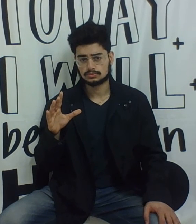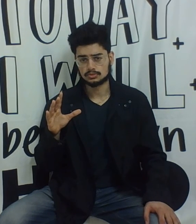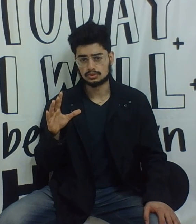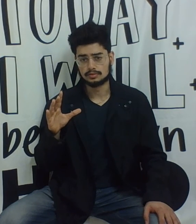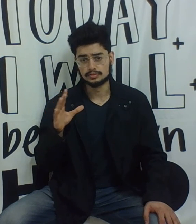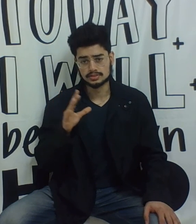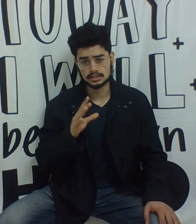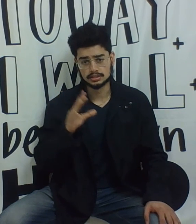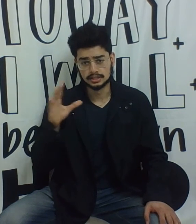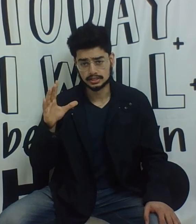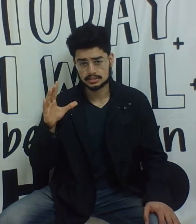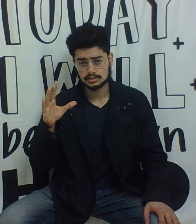No, I've even stated that